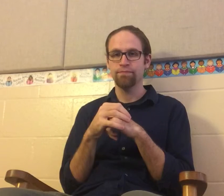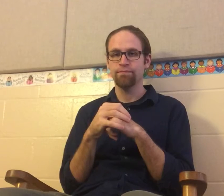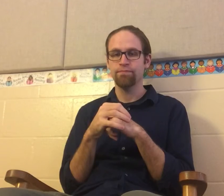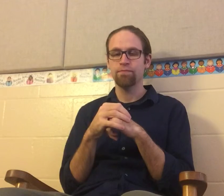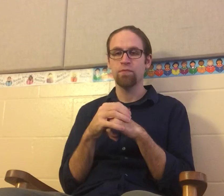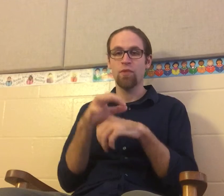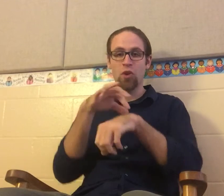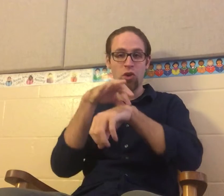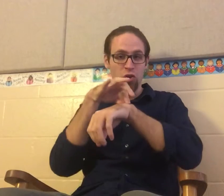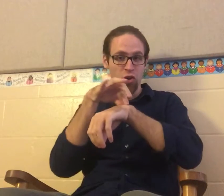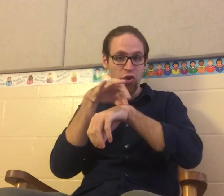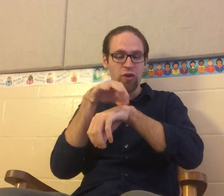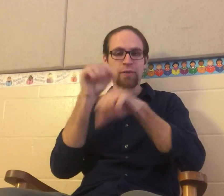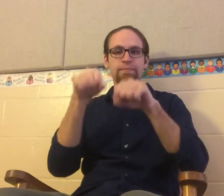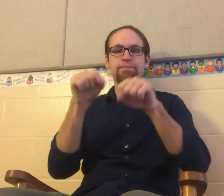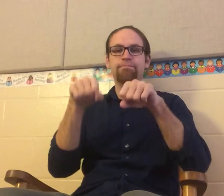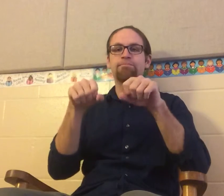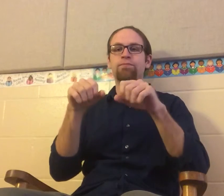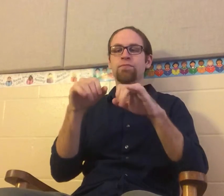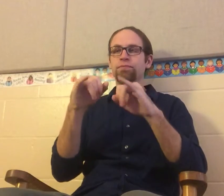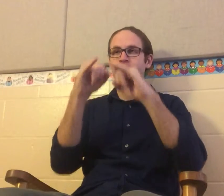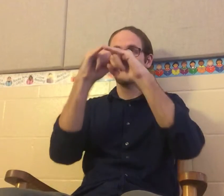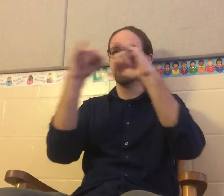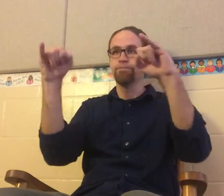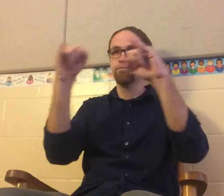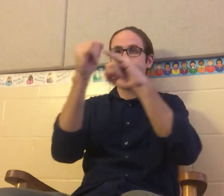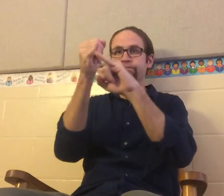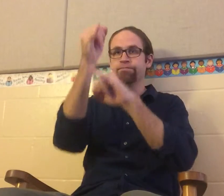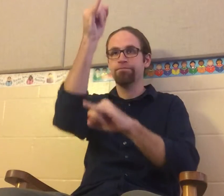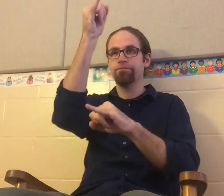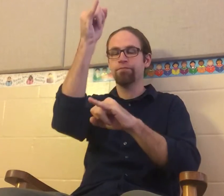can also be divided two different ways.